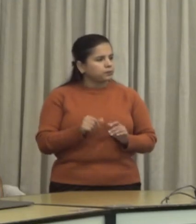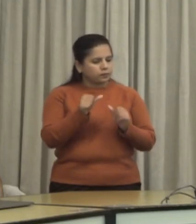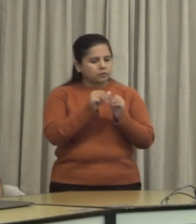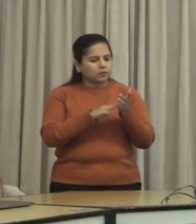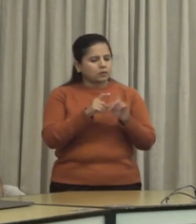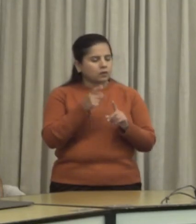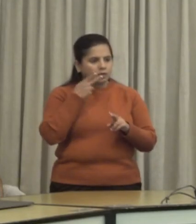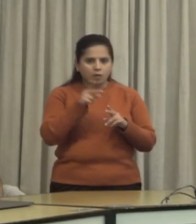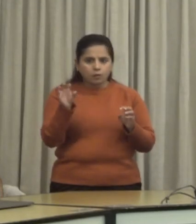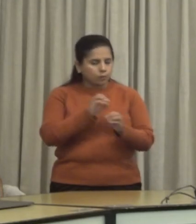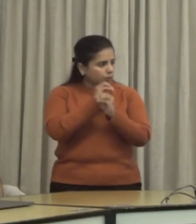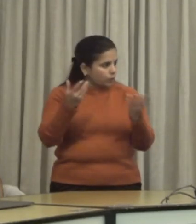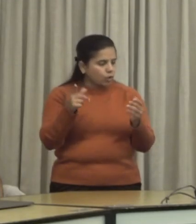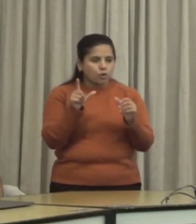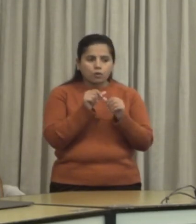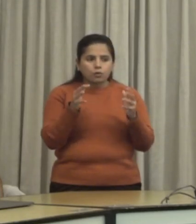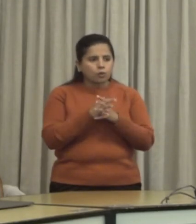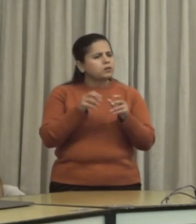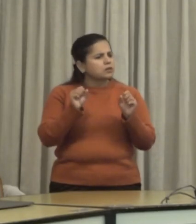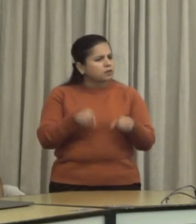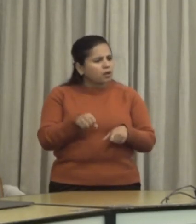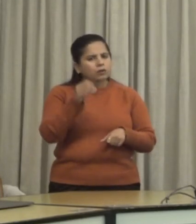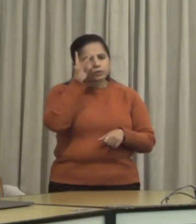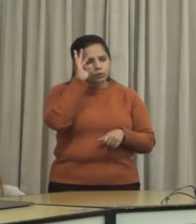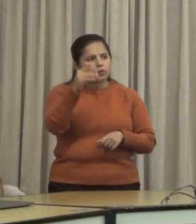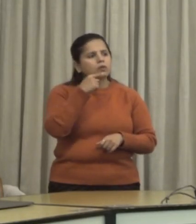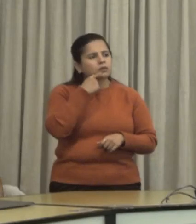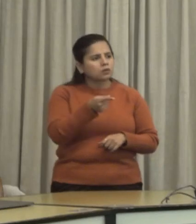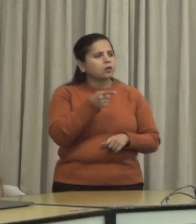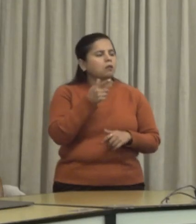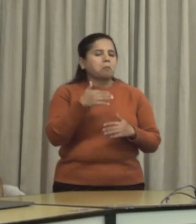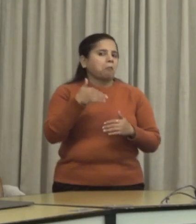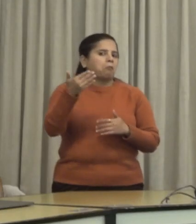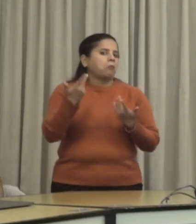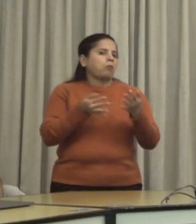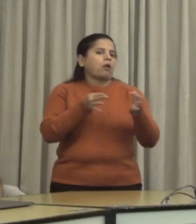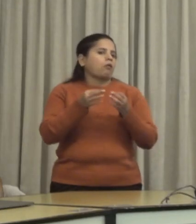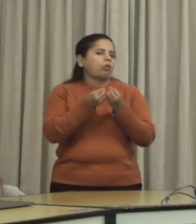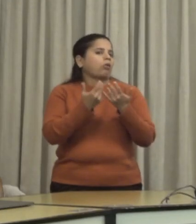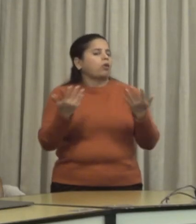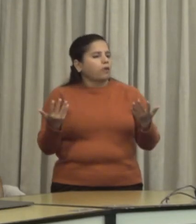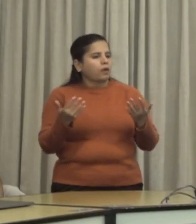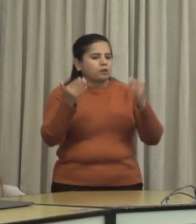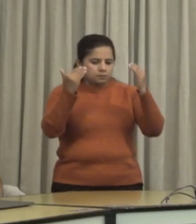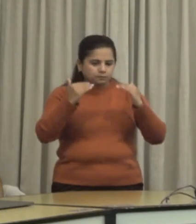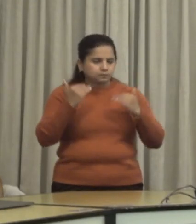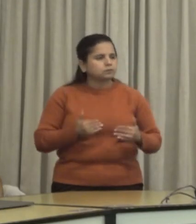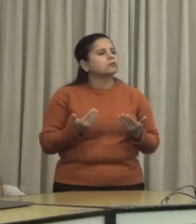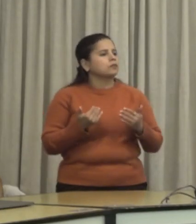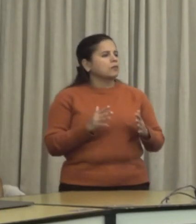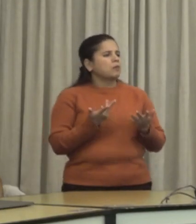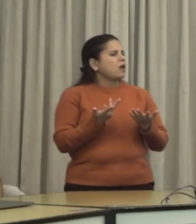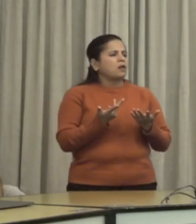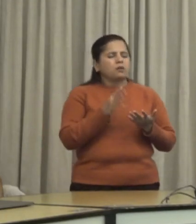AMD doesn't exist, the law can theoretically endlessly prescribe a hierarchy, but it's of